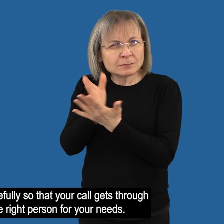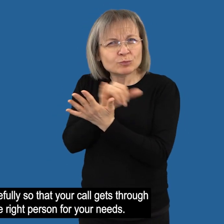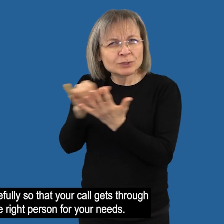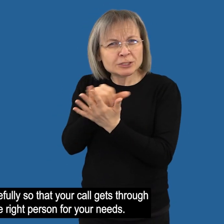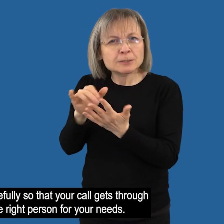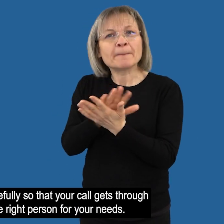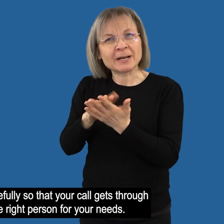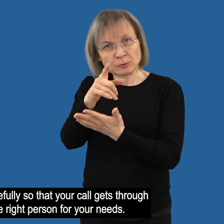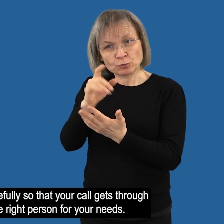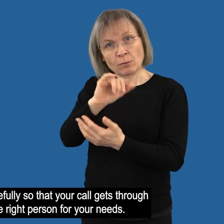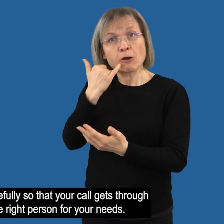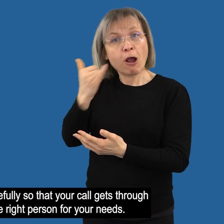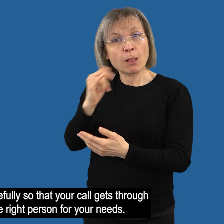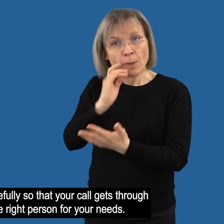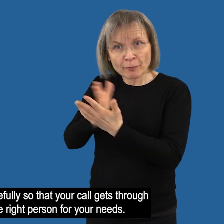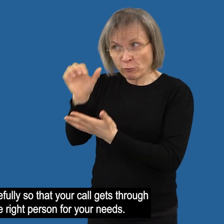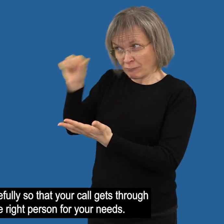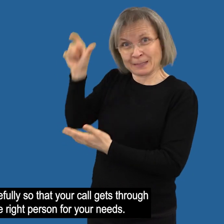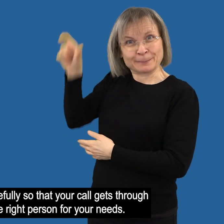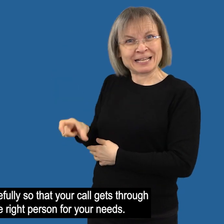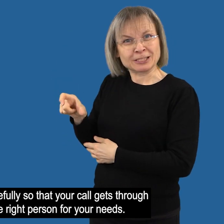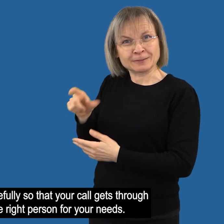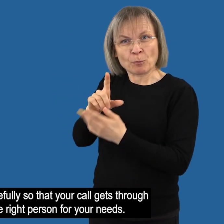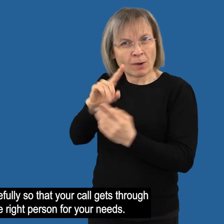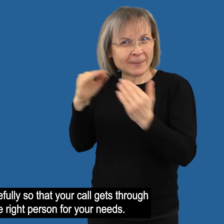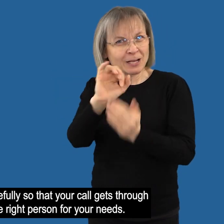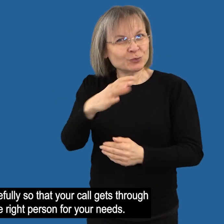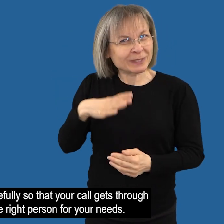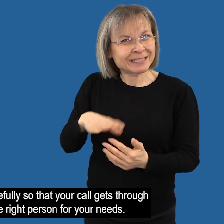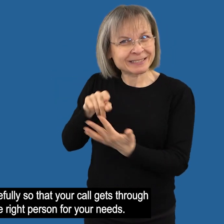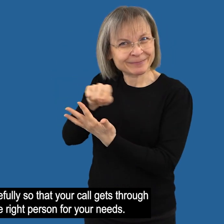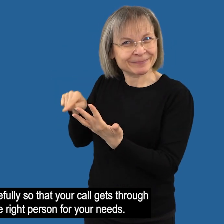Listen carefully so that your call gets through to the right person for your needs.